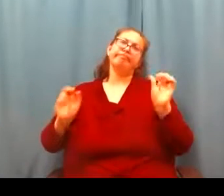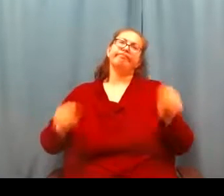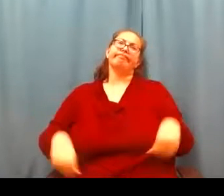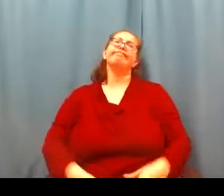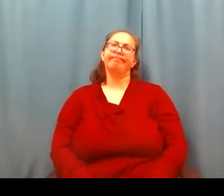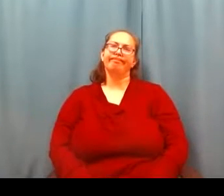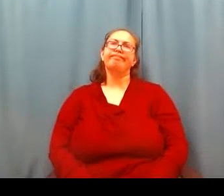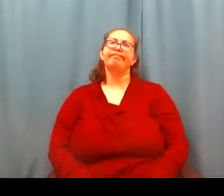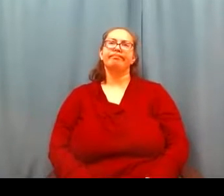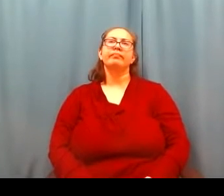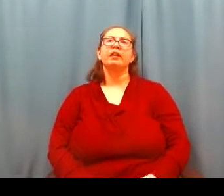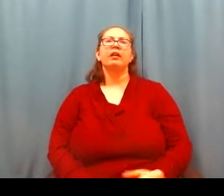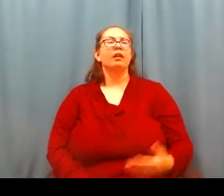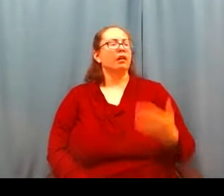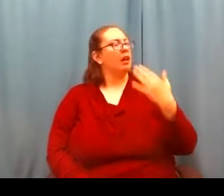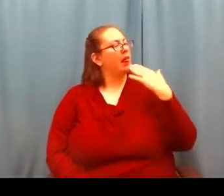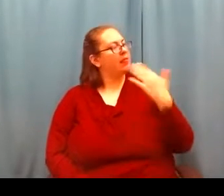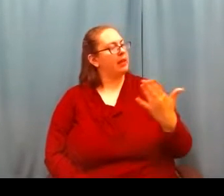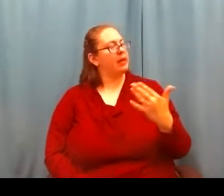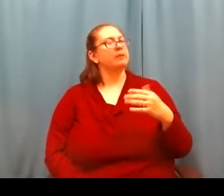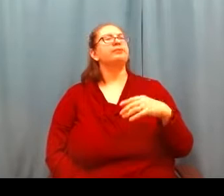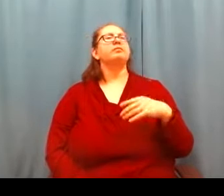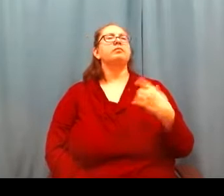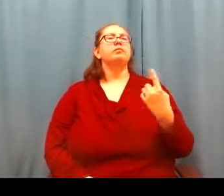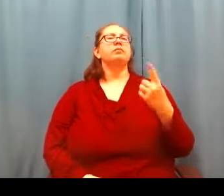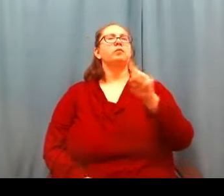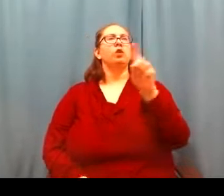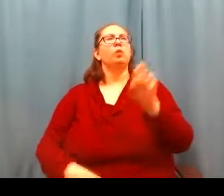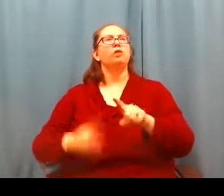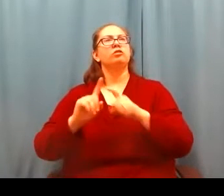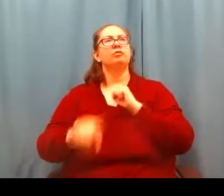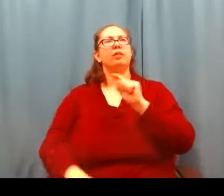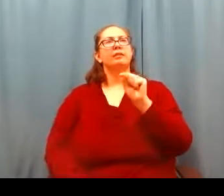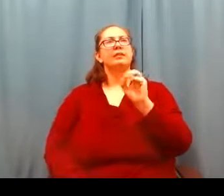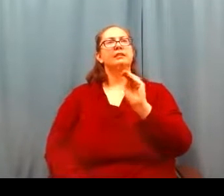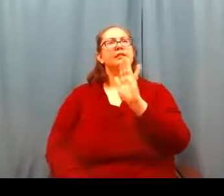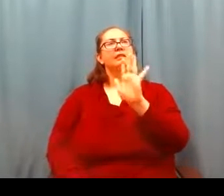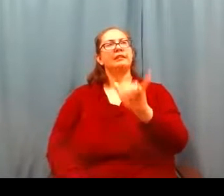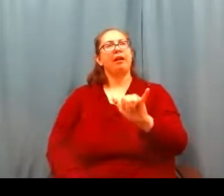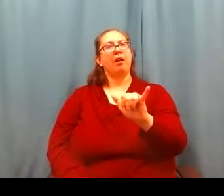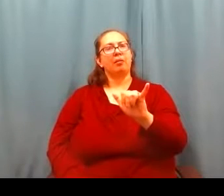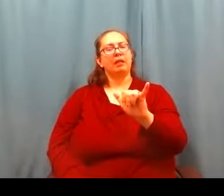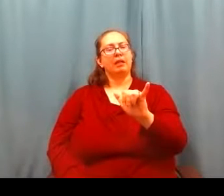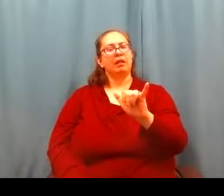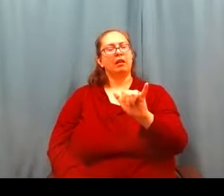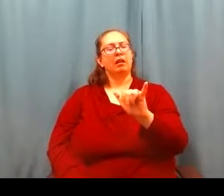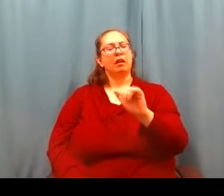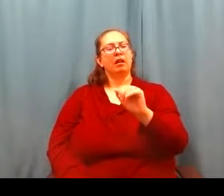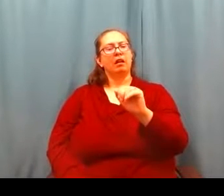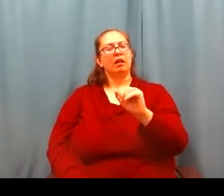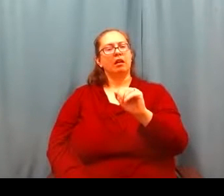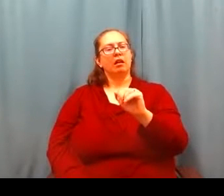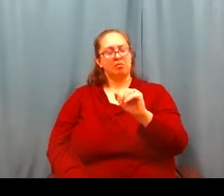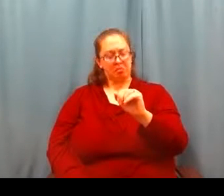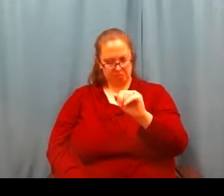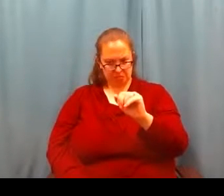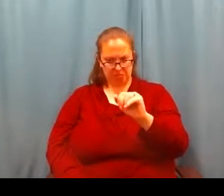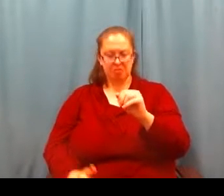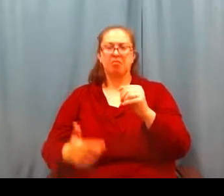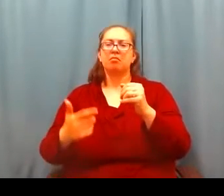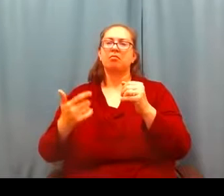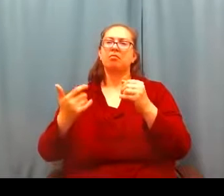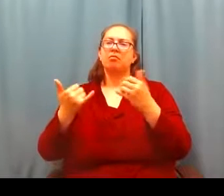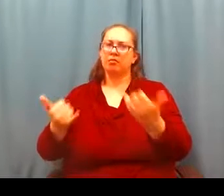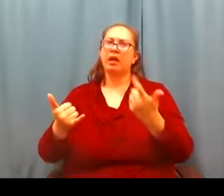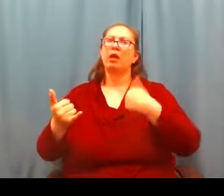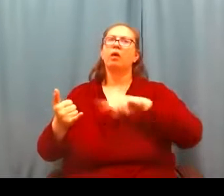Mayor. I have a question from Tommy, who says, we now have